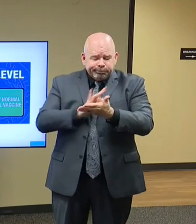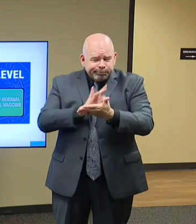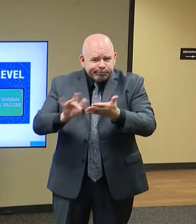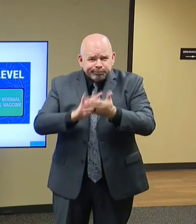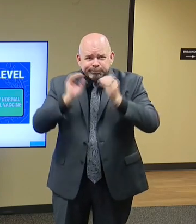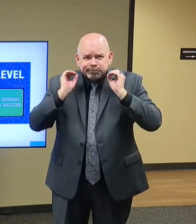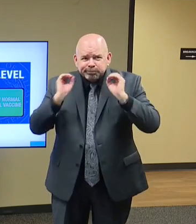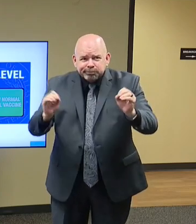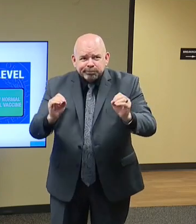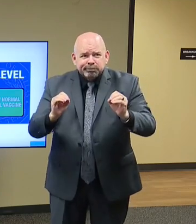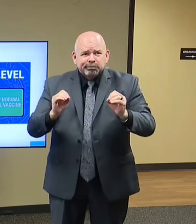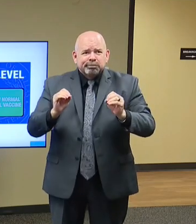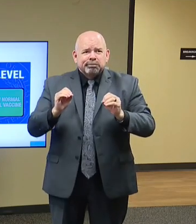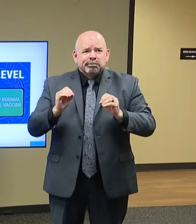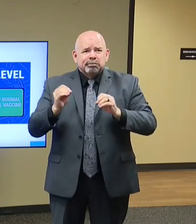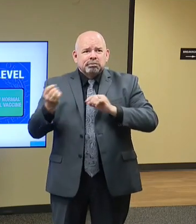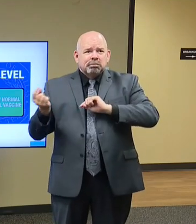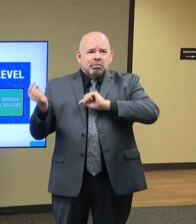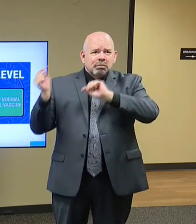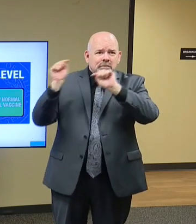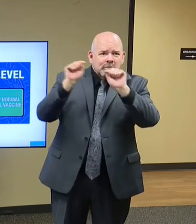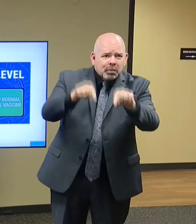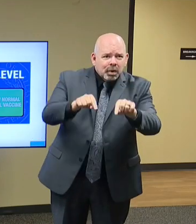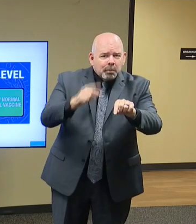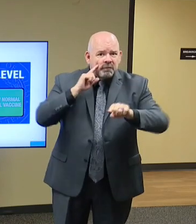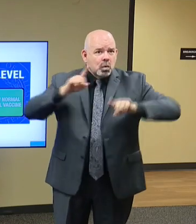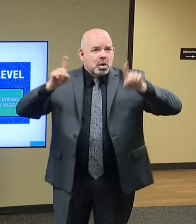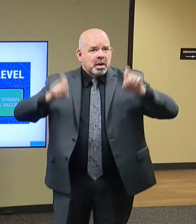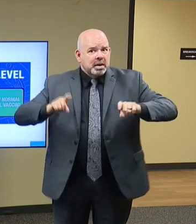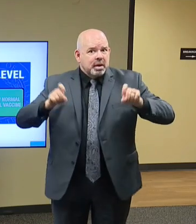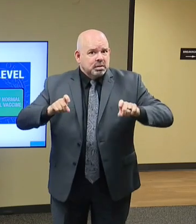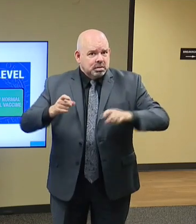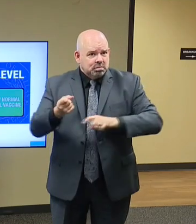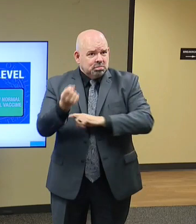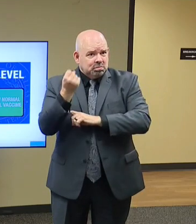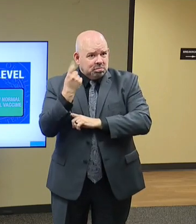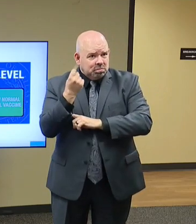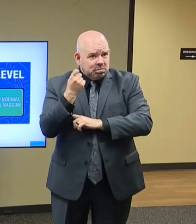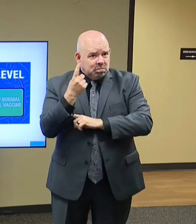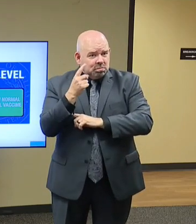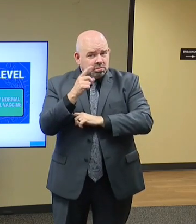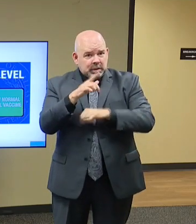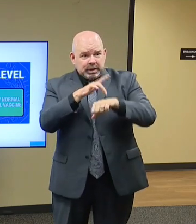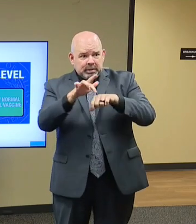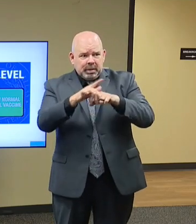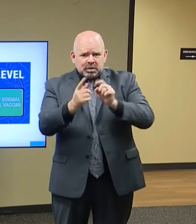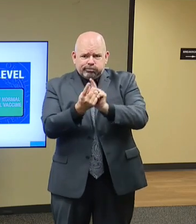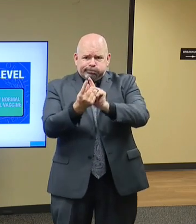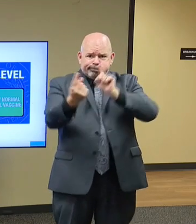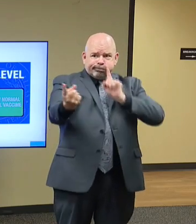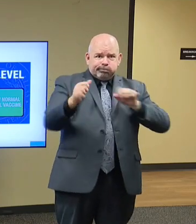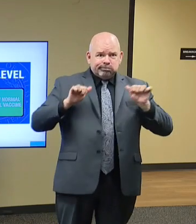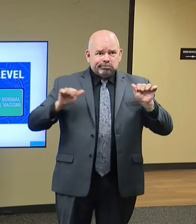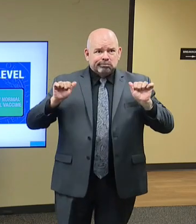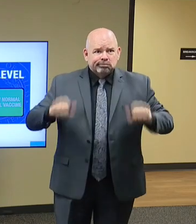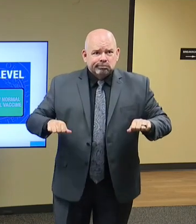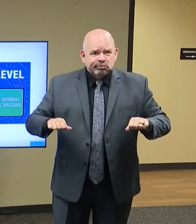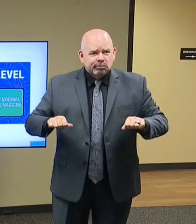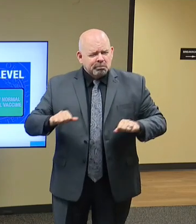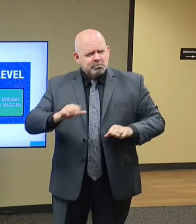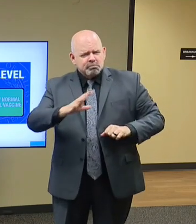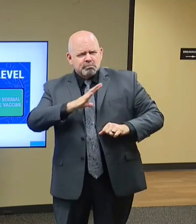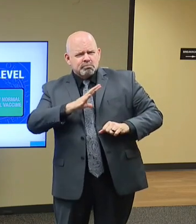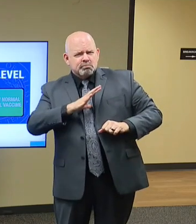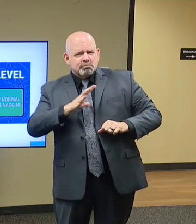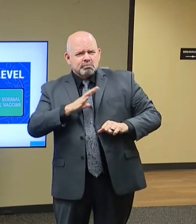test of some type. If space allows, schools can welcome back students in grades 3 through 5